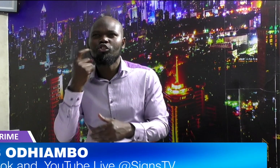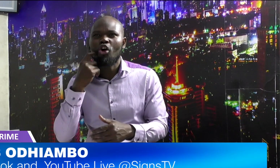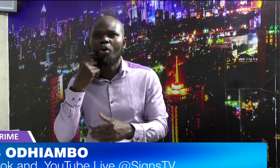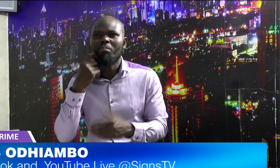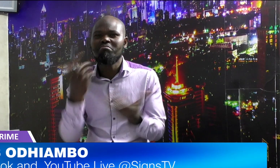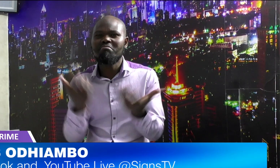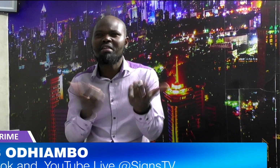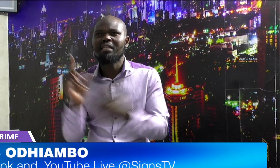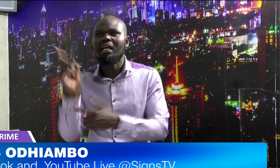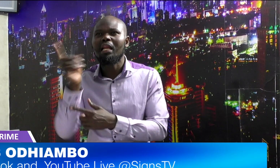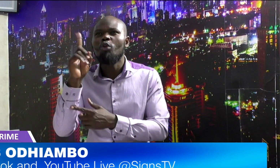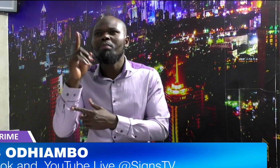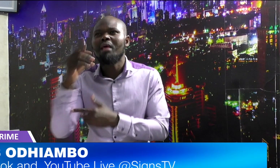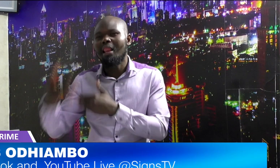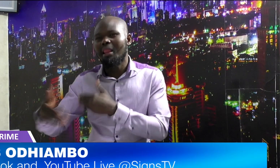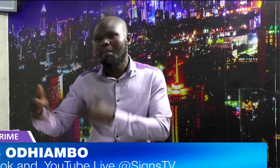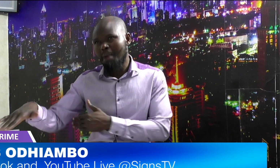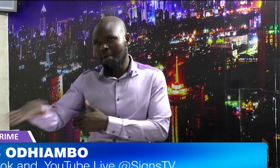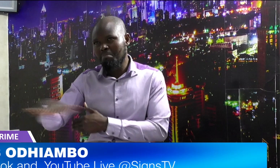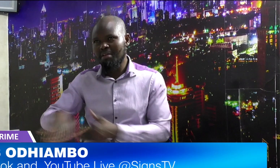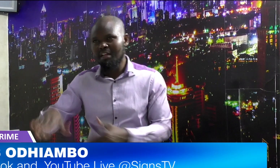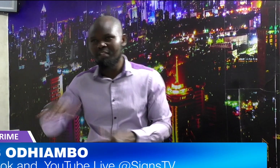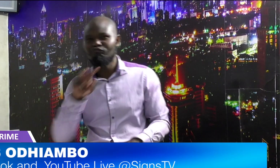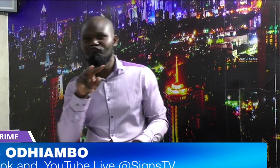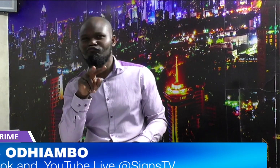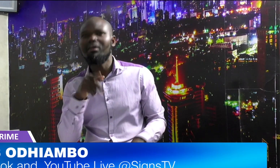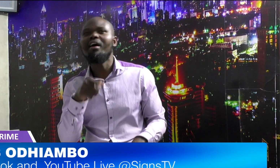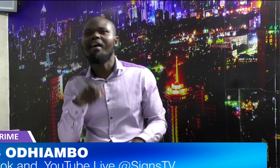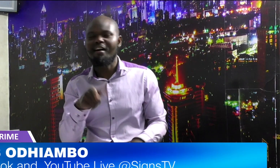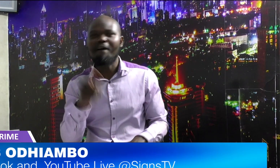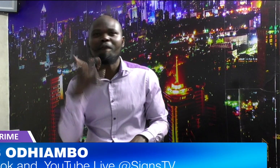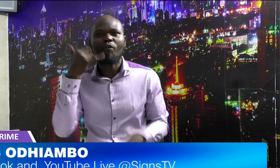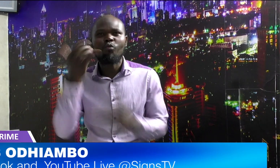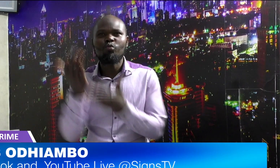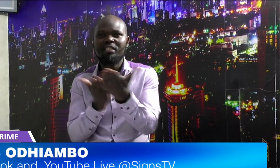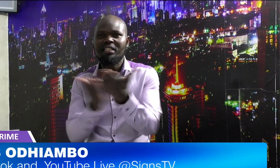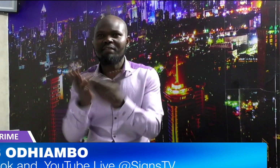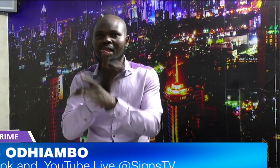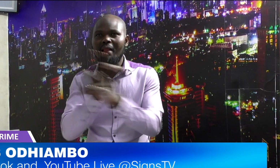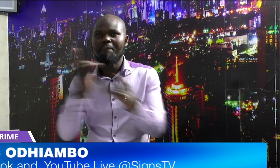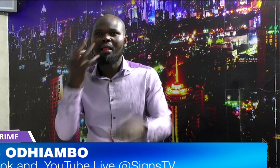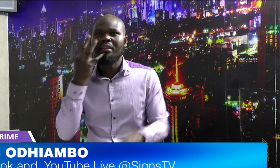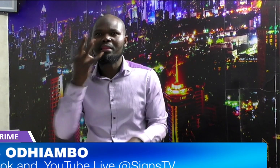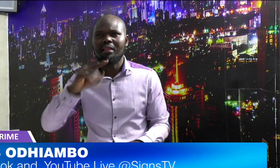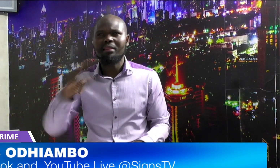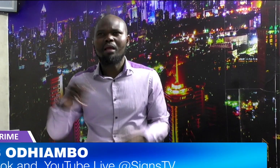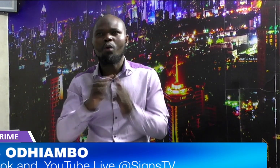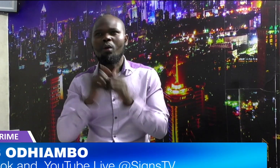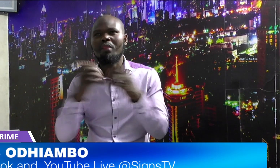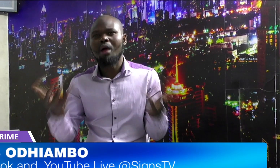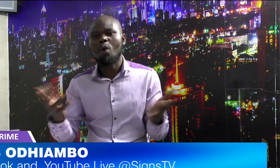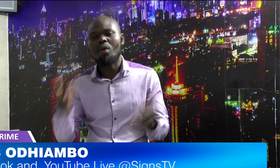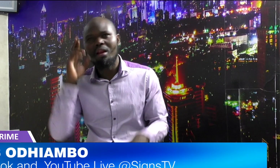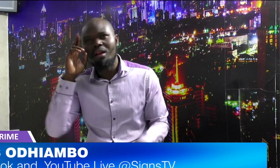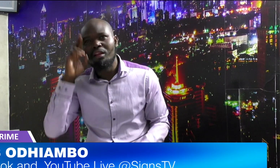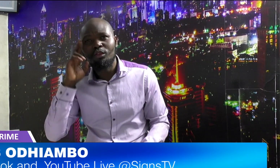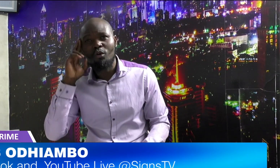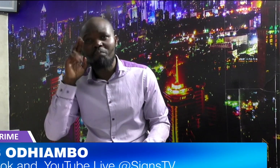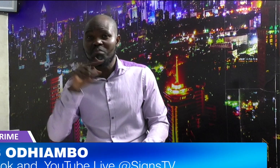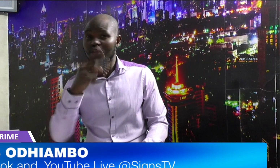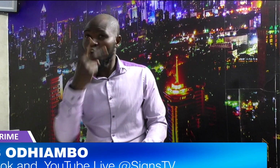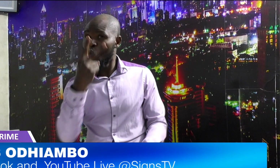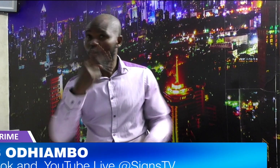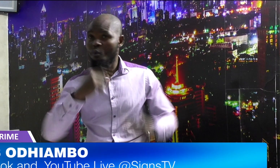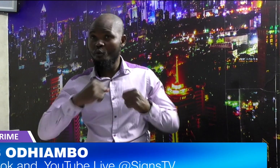the bustling Nairobi neighborhood and confiscated mobile devices valued